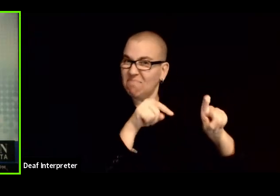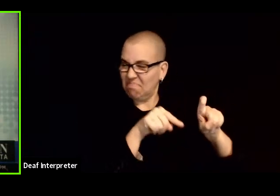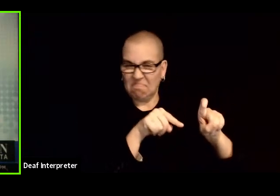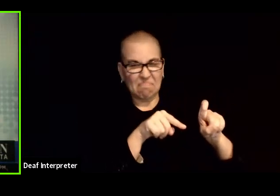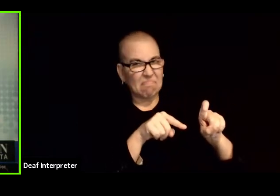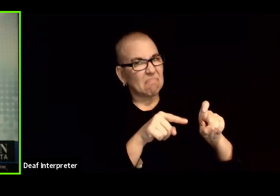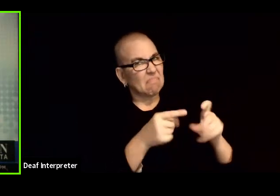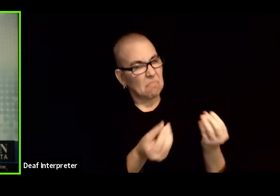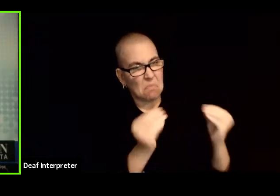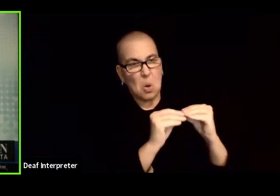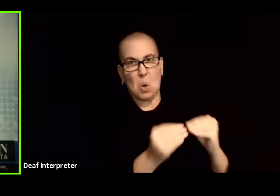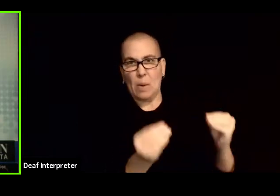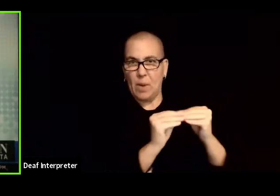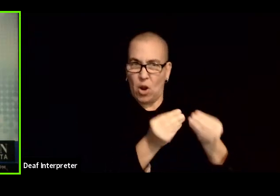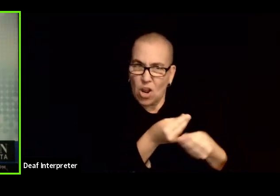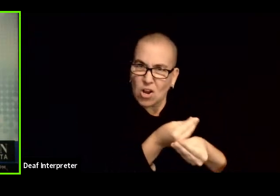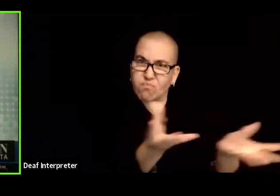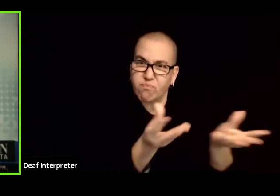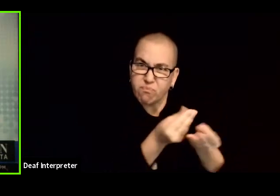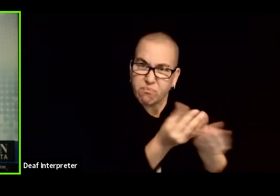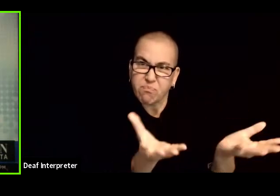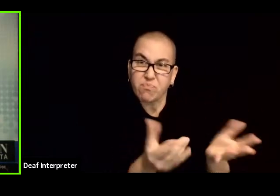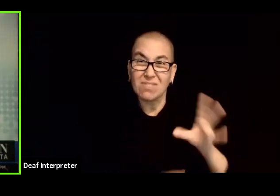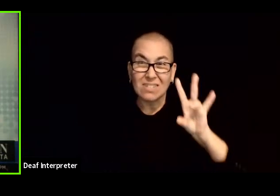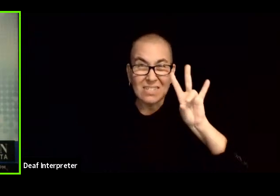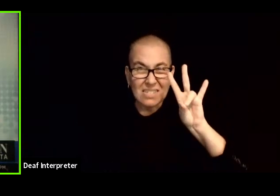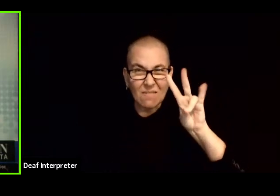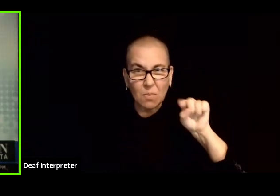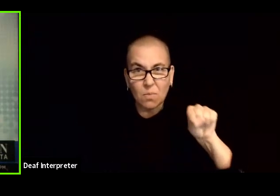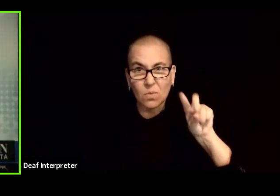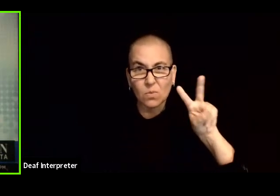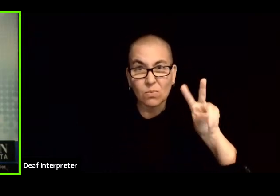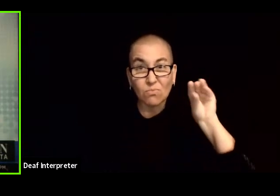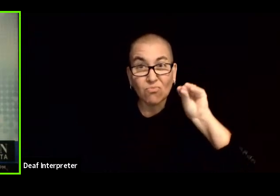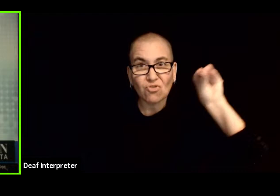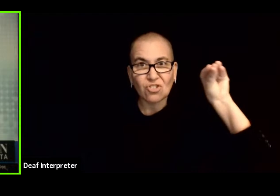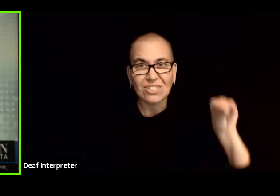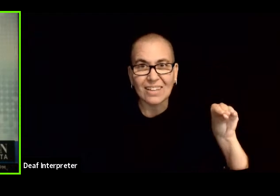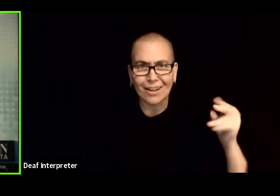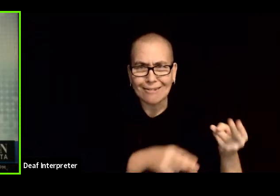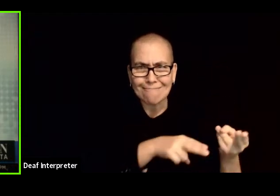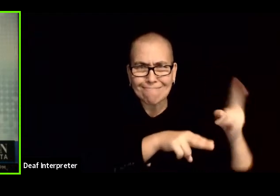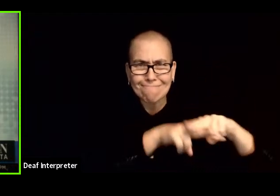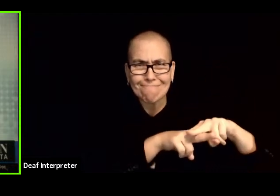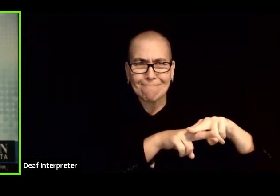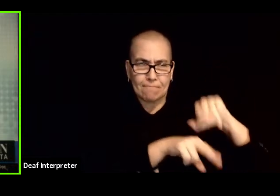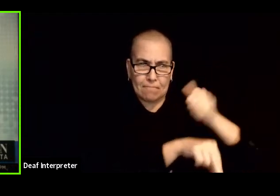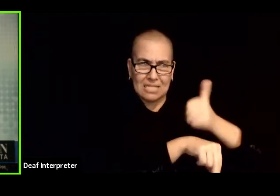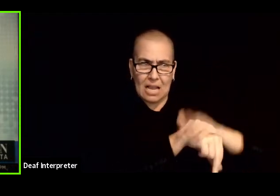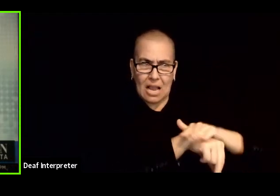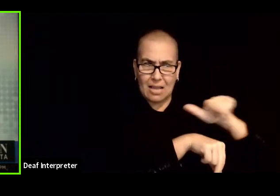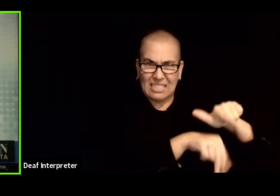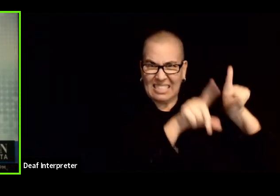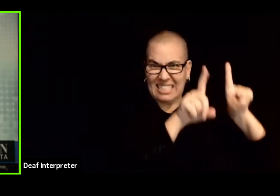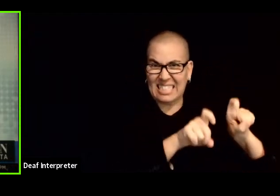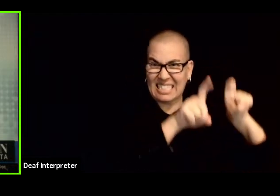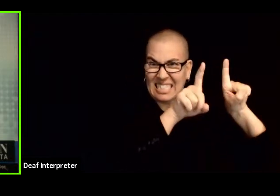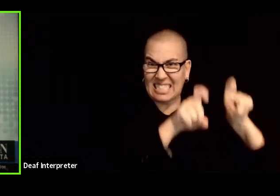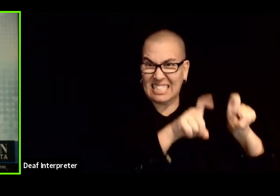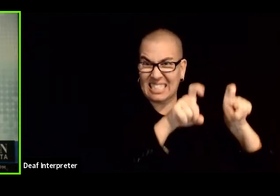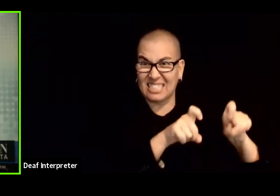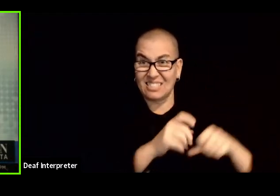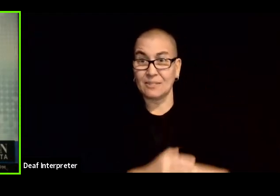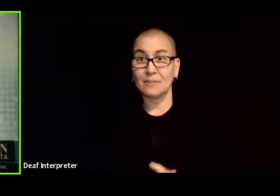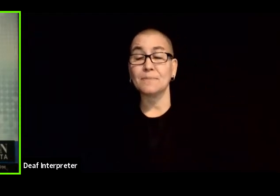about 7.2% during this week. The 7-day average testing positivity rate has gone up again to